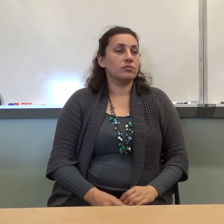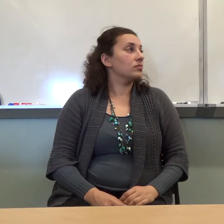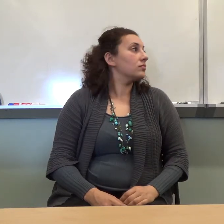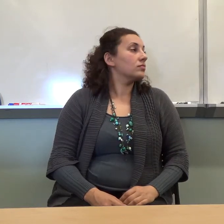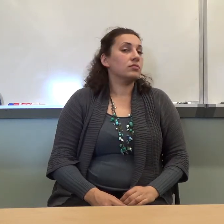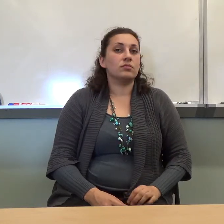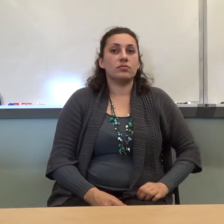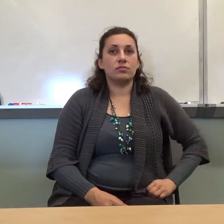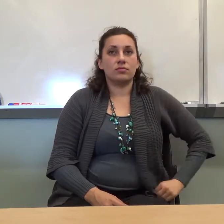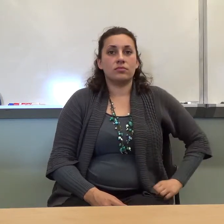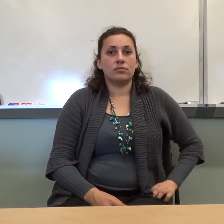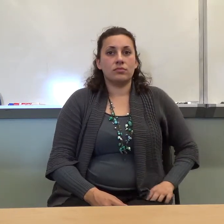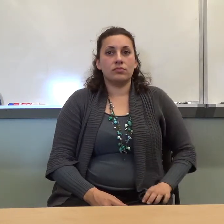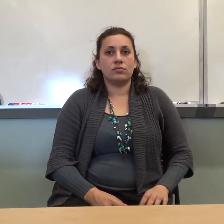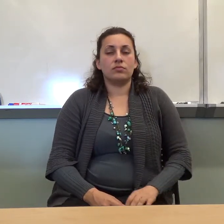75. 75. Is that a 7 up there?